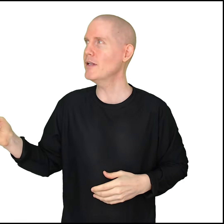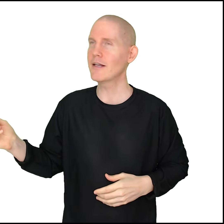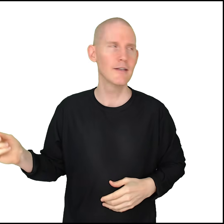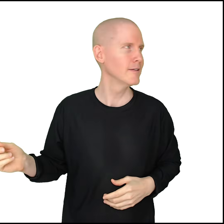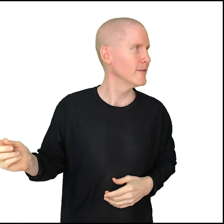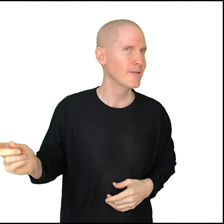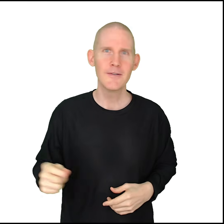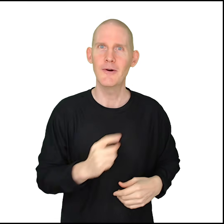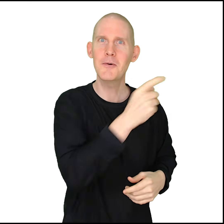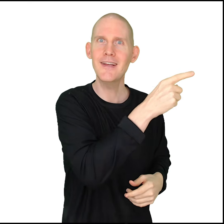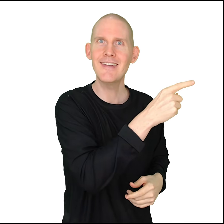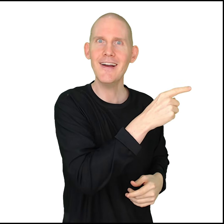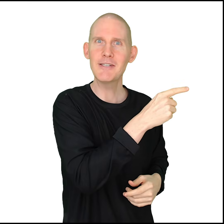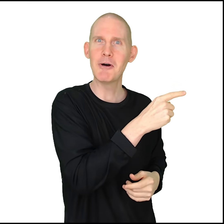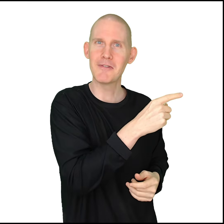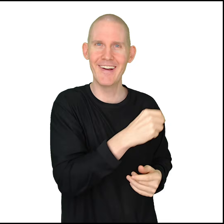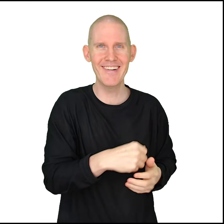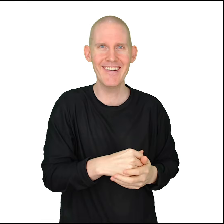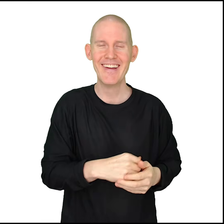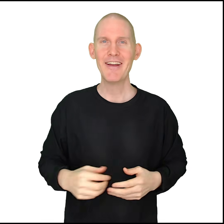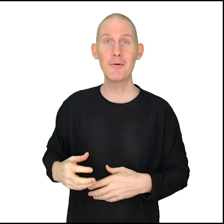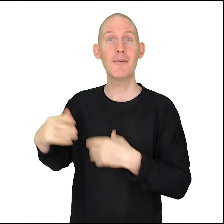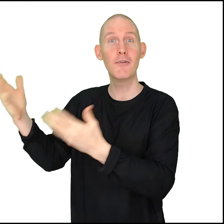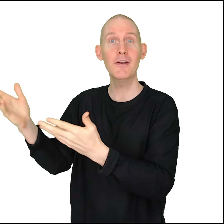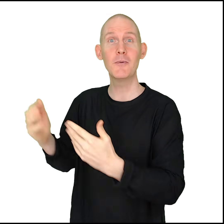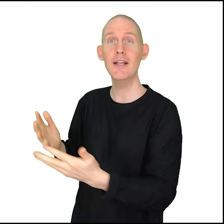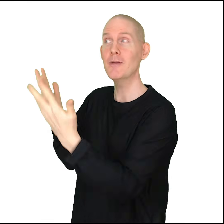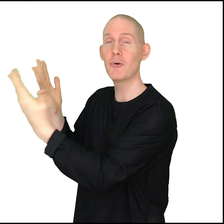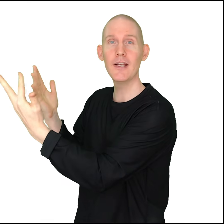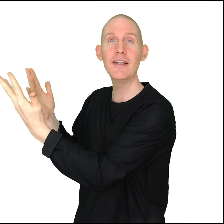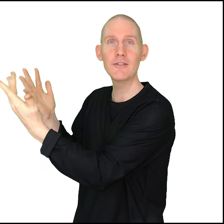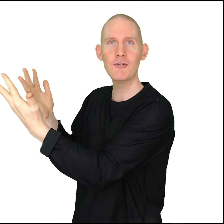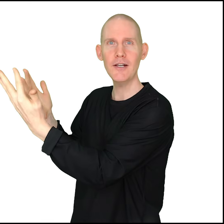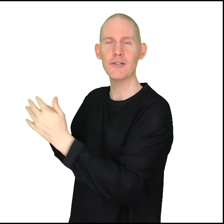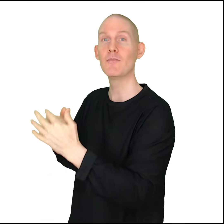like, who are they talking to over there? If you want Fred to wait, then put it in his direction.